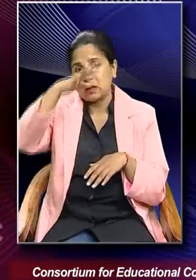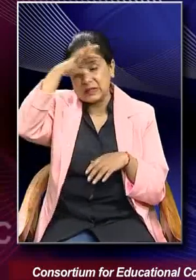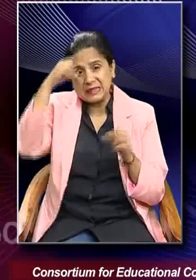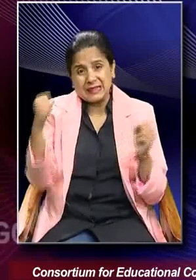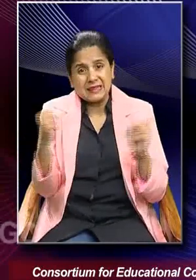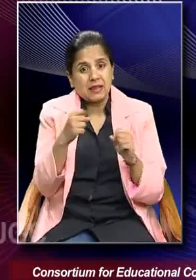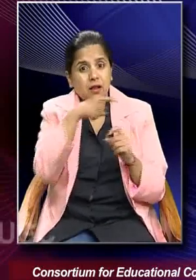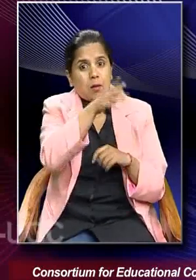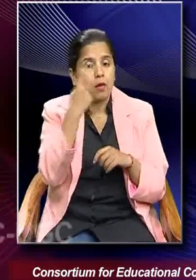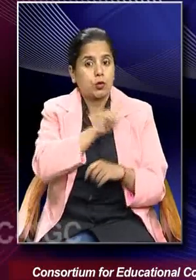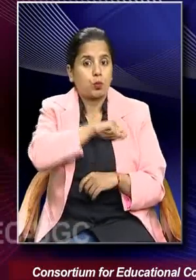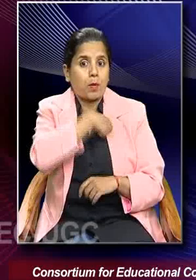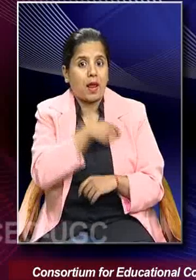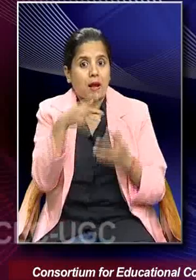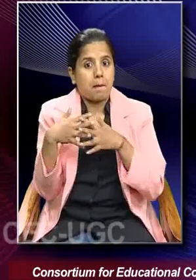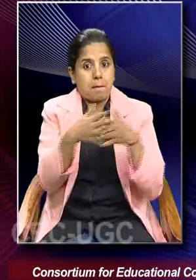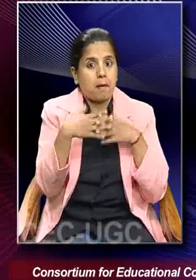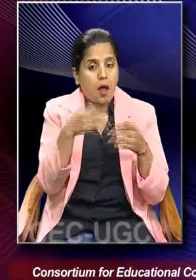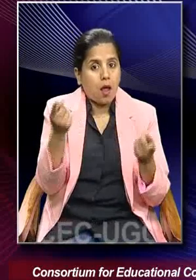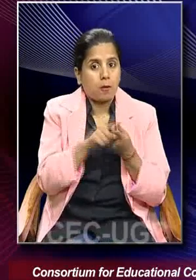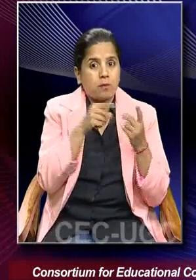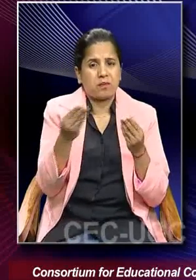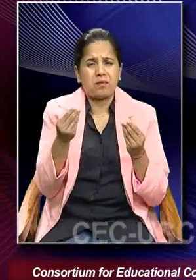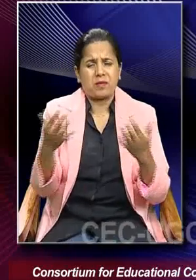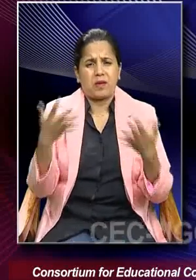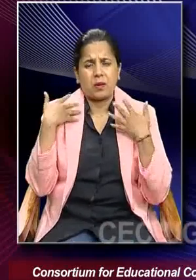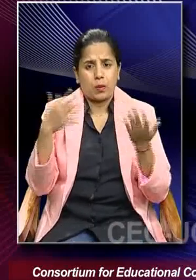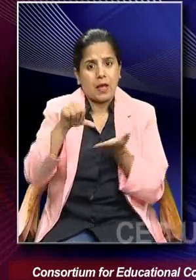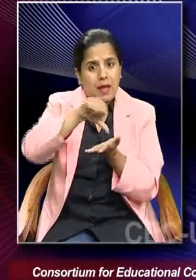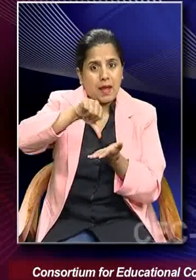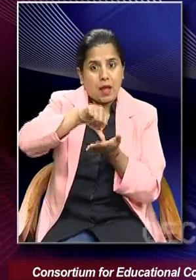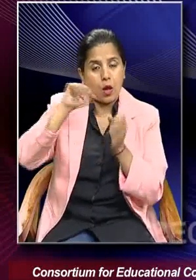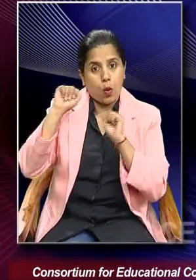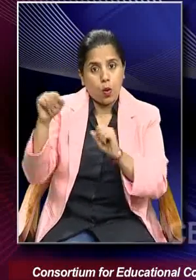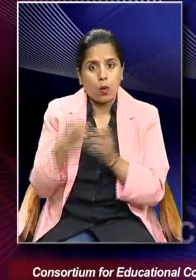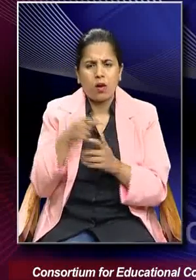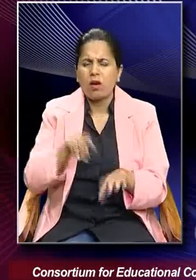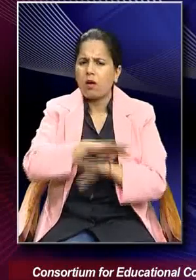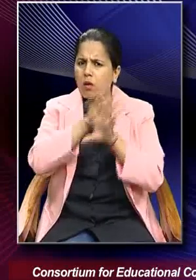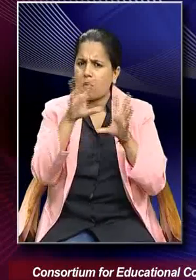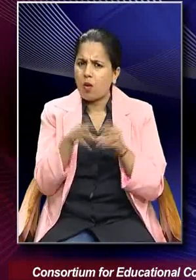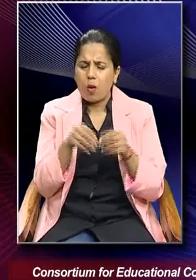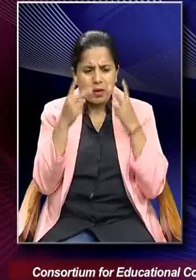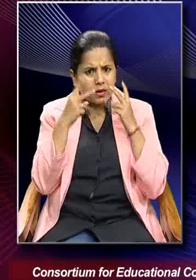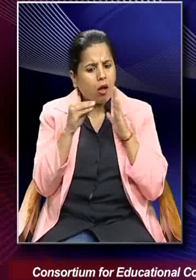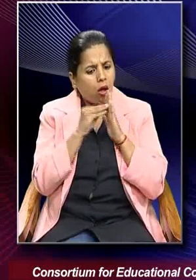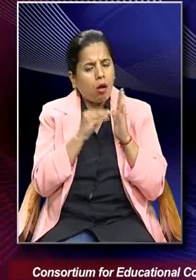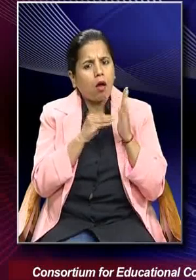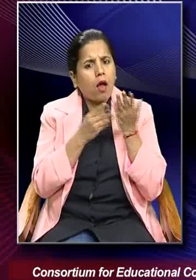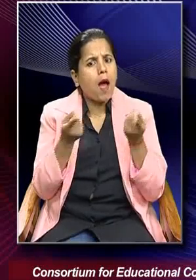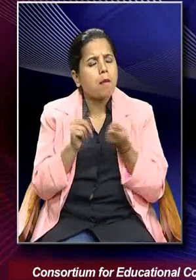and Spain, dust storms in Iraq. Now, these are all accounted